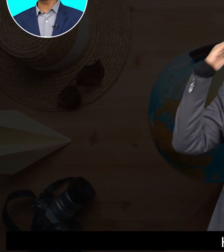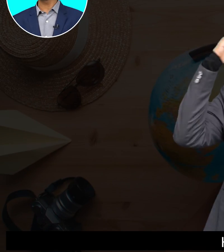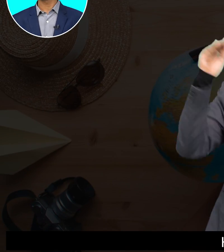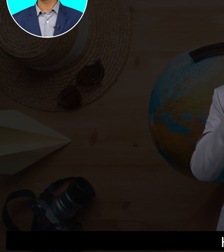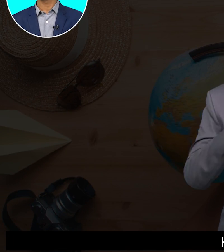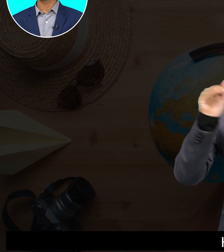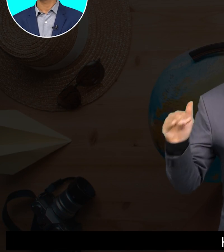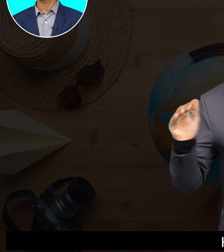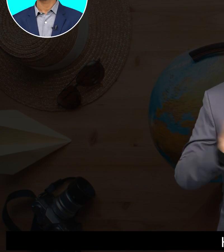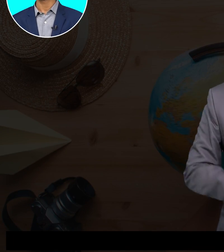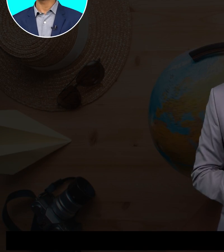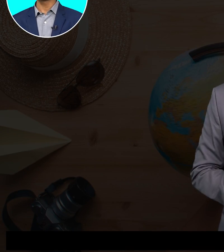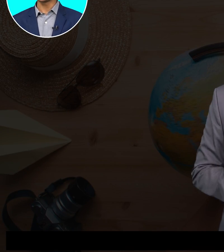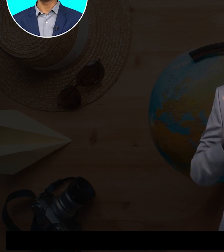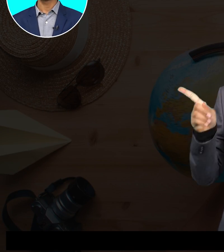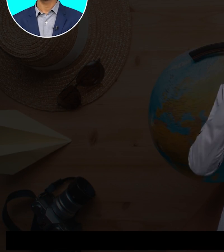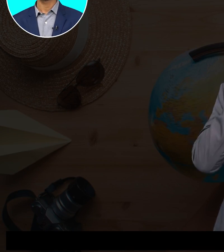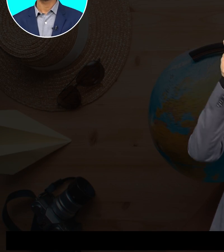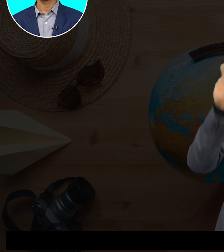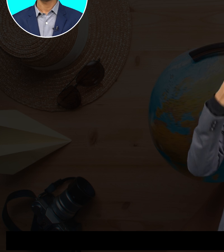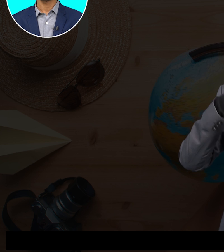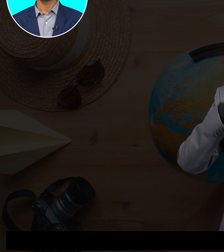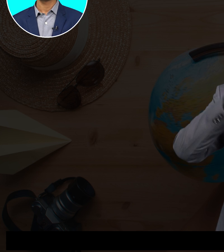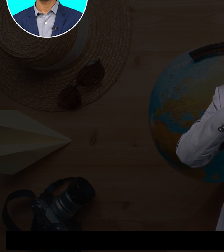Hello children, this is Shane,